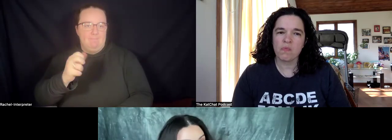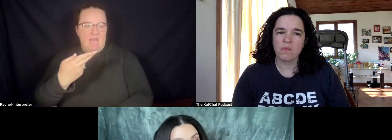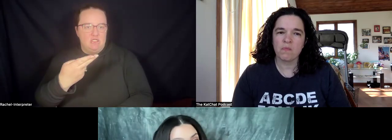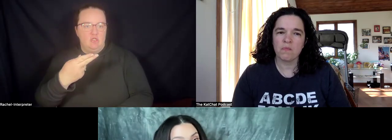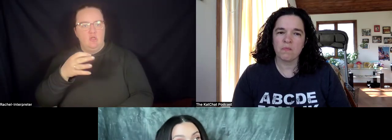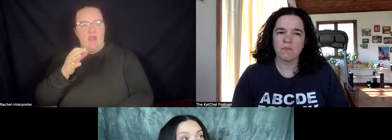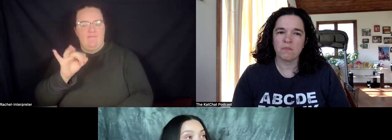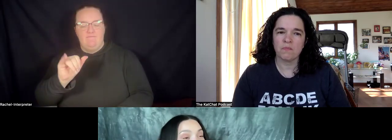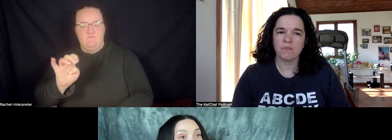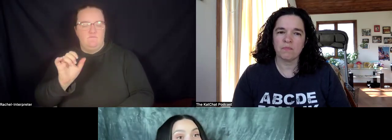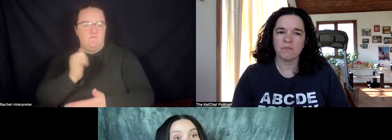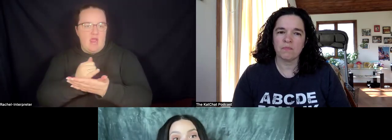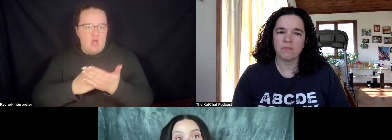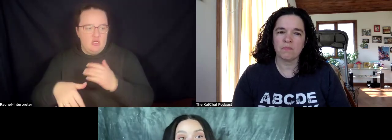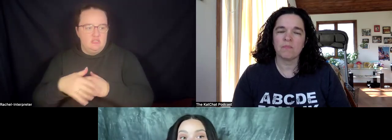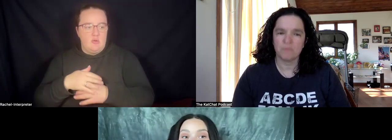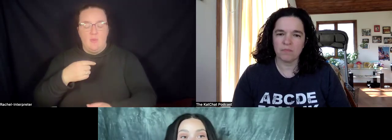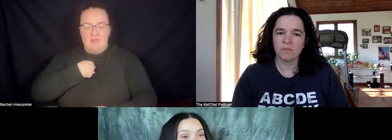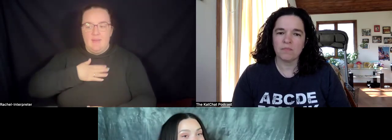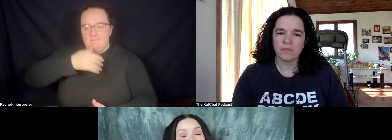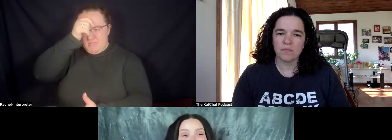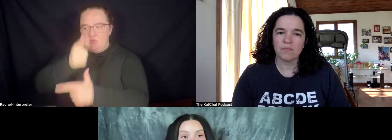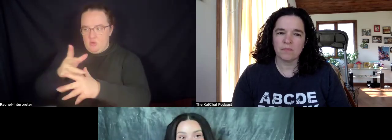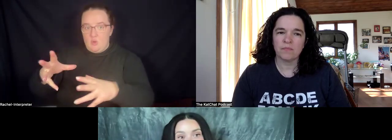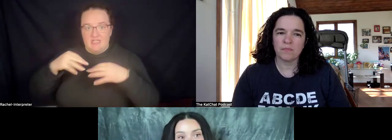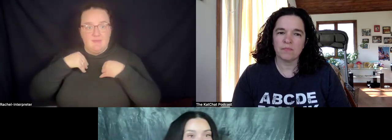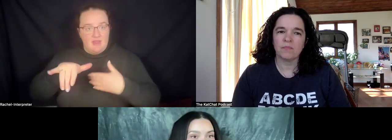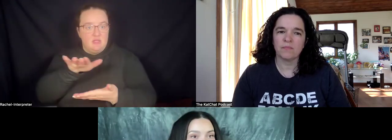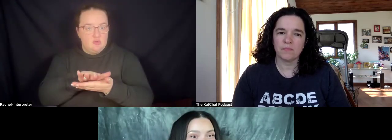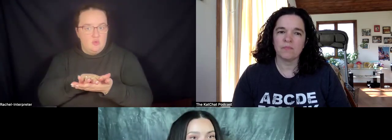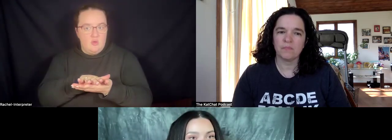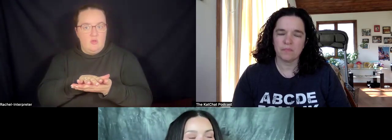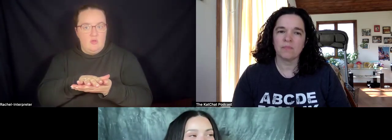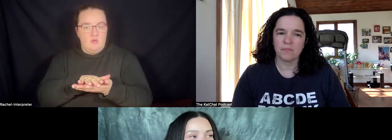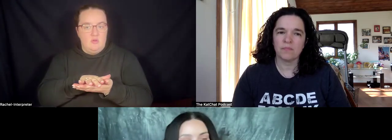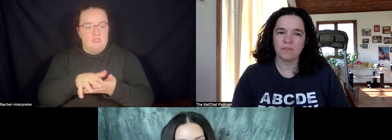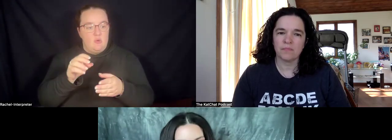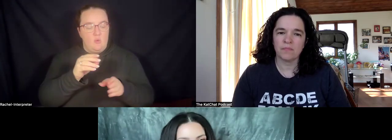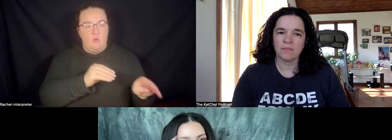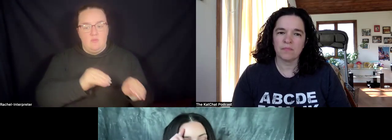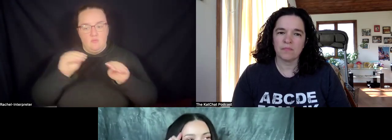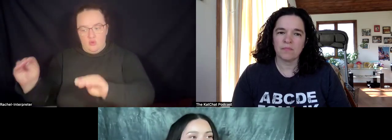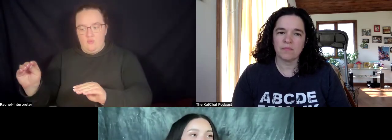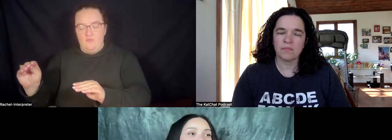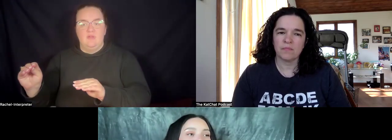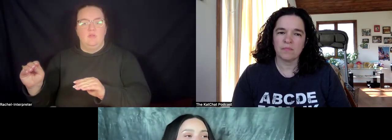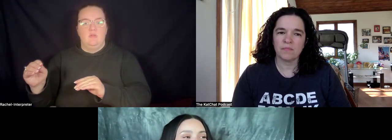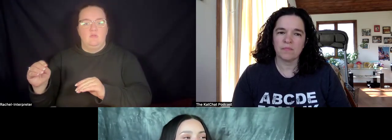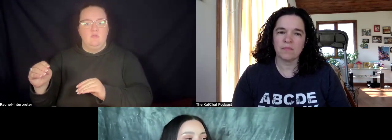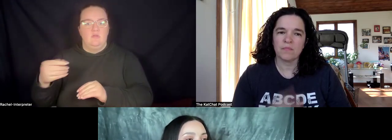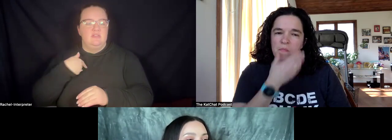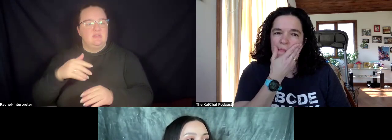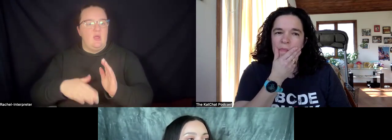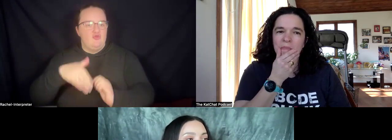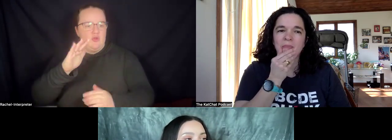and I both got accepted. So we moved up sticks from BC, British Columbia. So I grew up in a town called